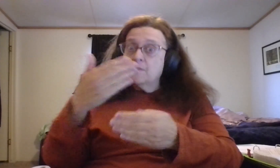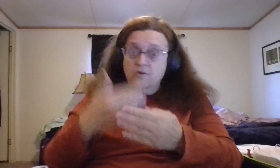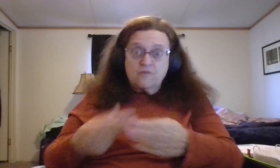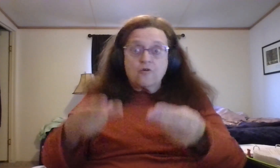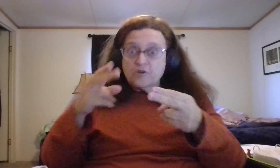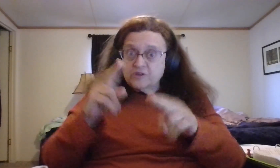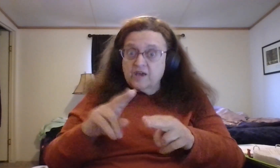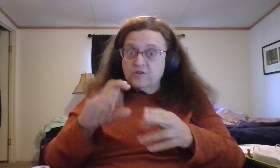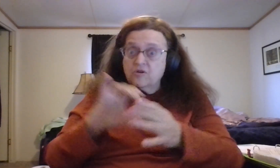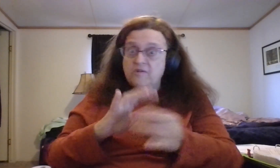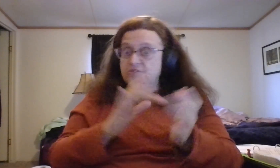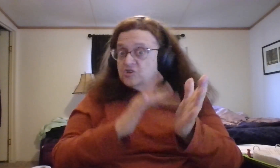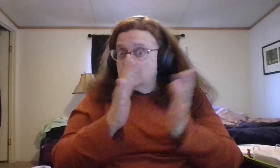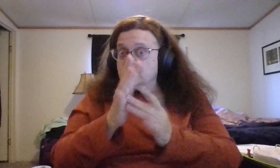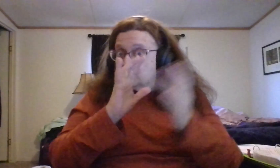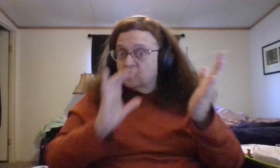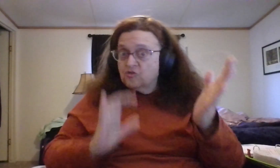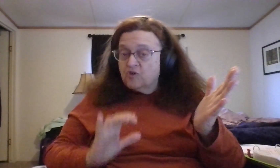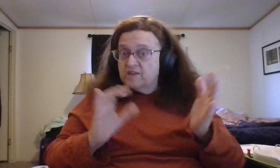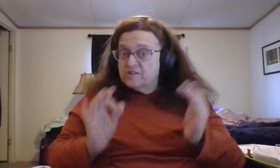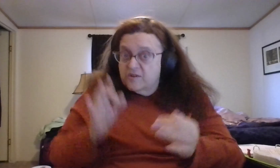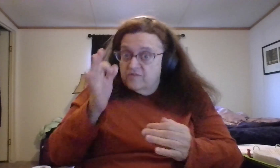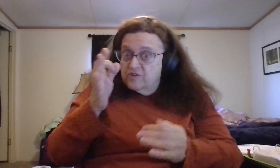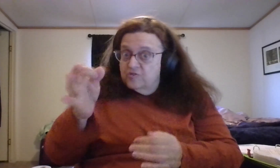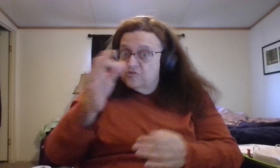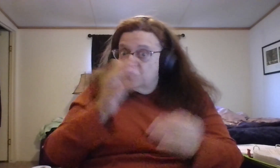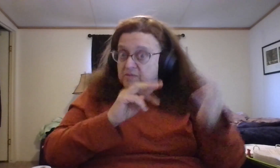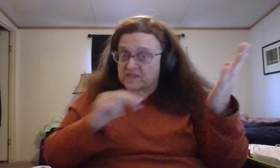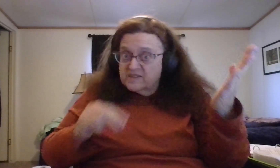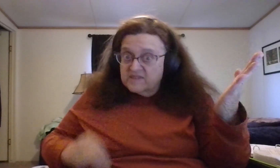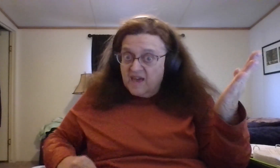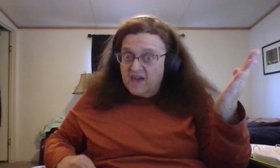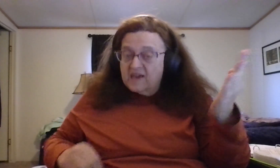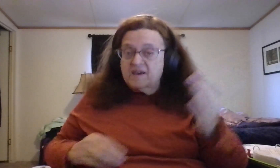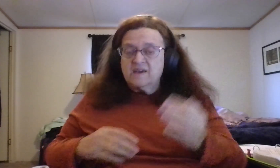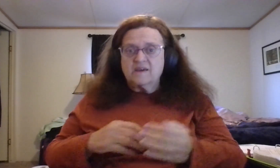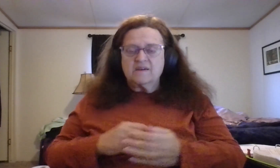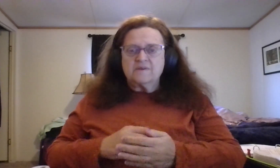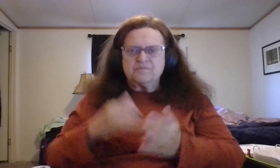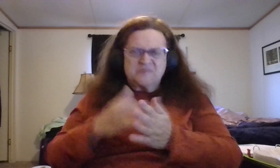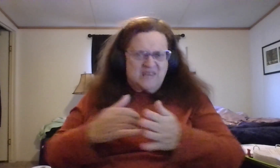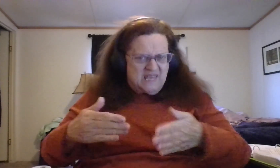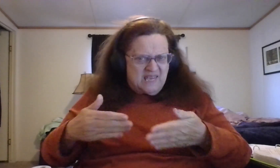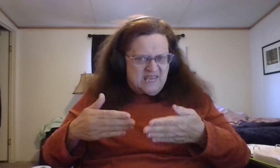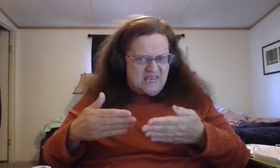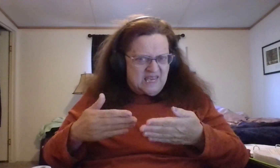Christ, the future Messiah. It gave forth light.